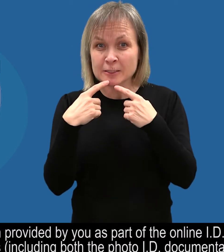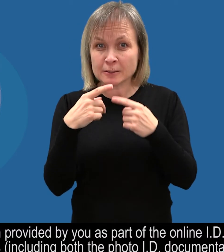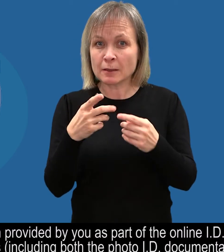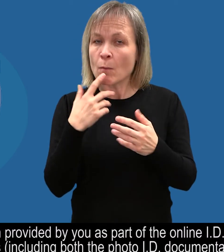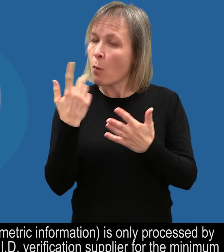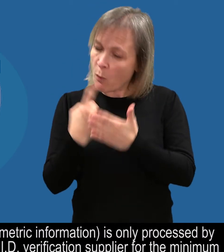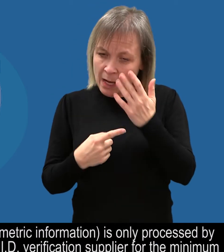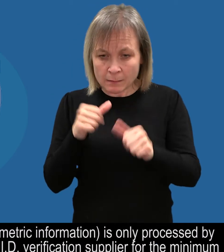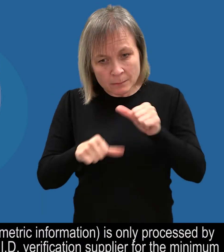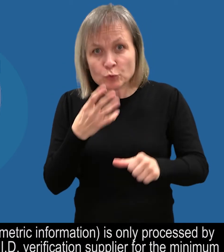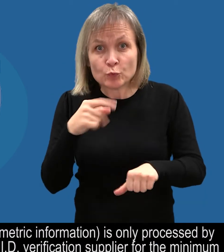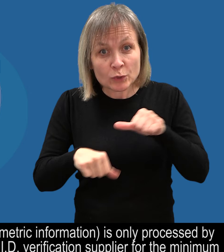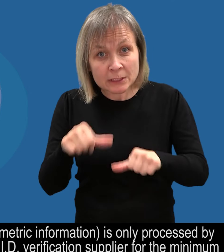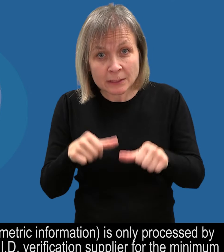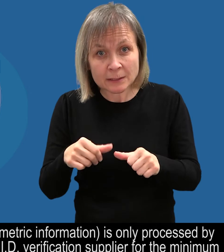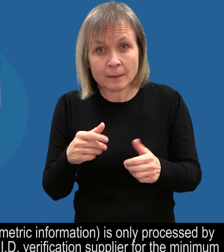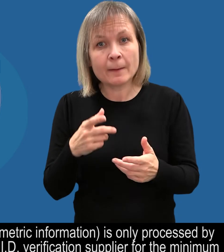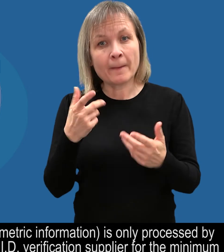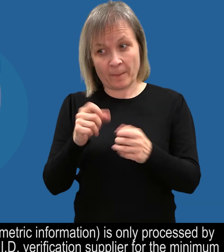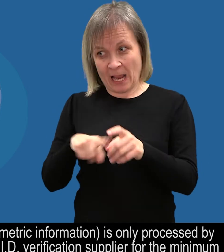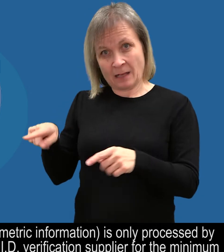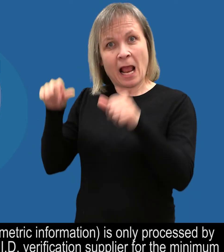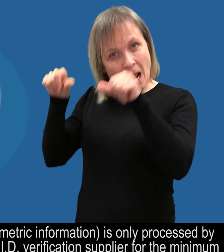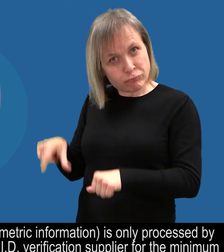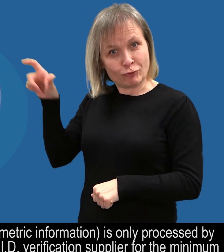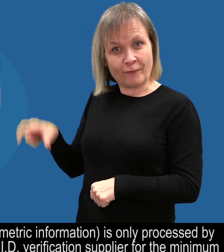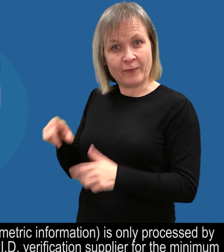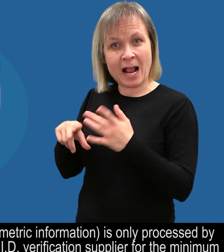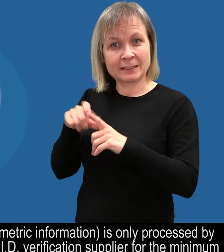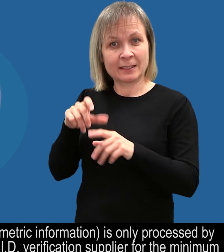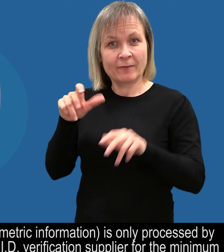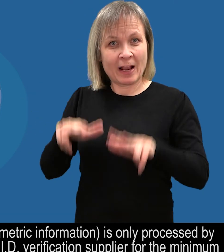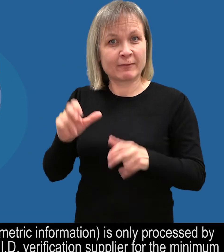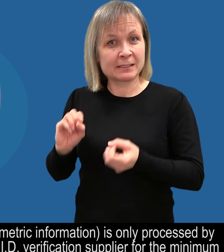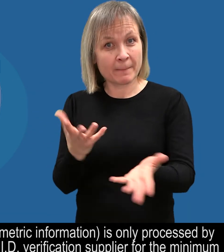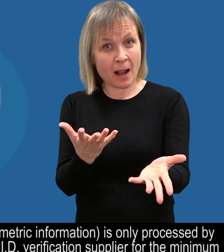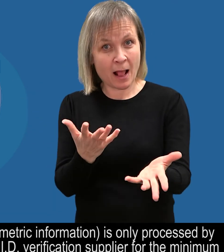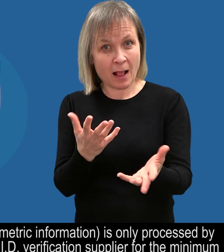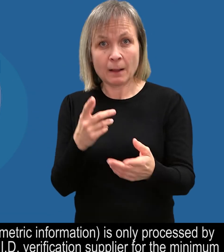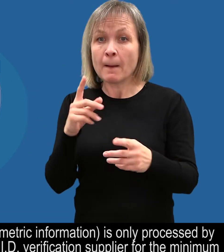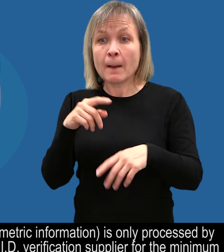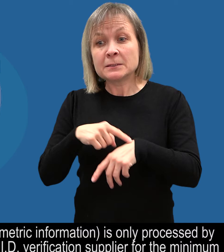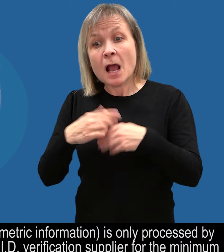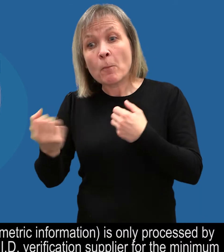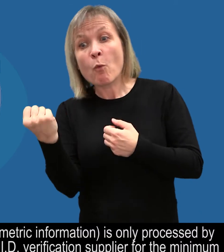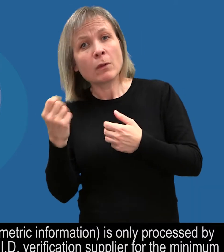and your biometric information, is only processed by our approved ID verification supplier for the minimum time required to provide